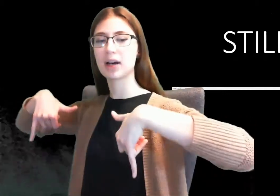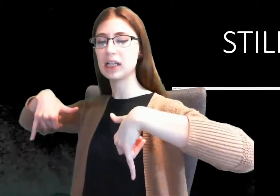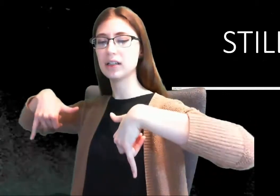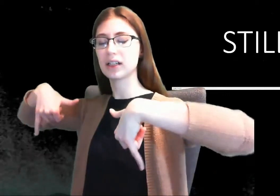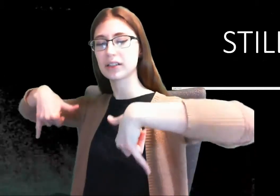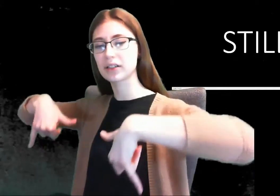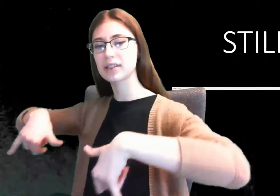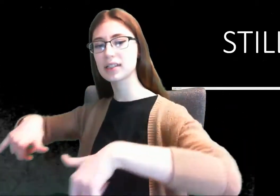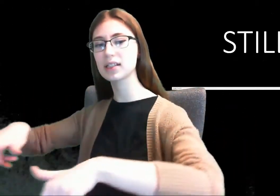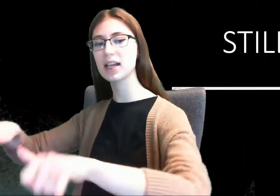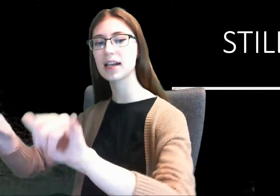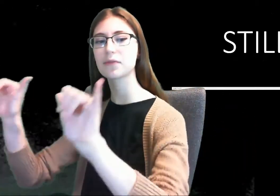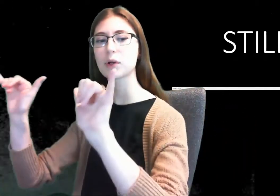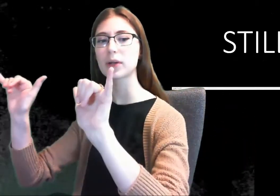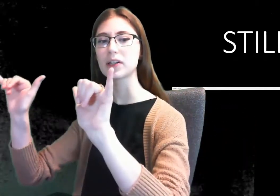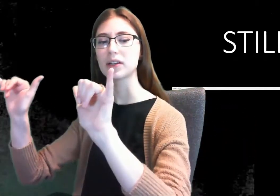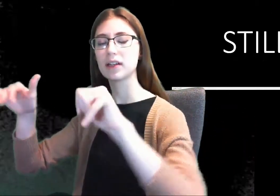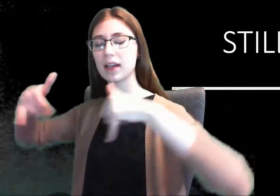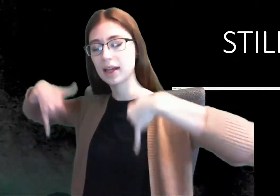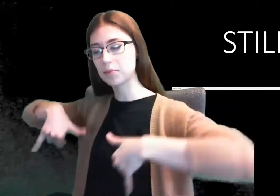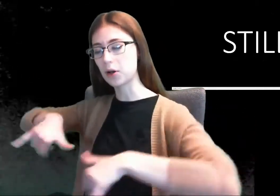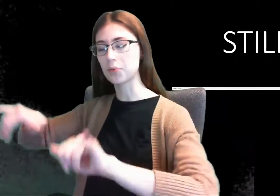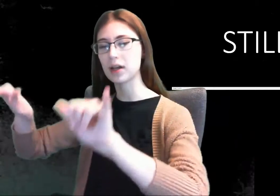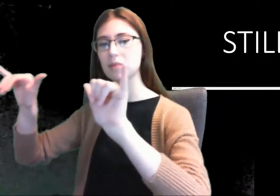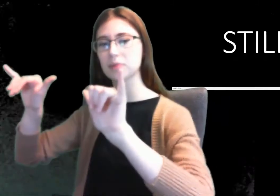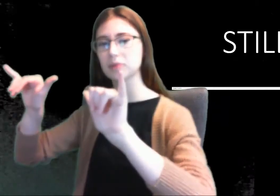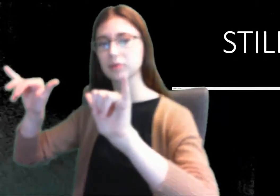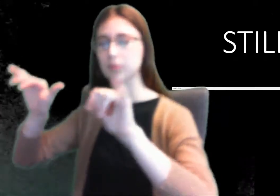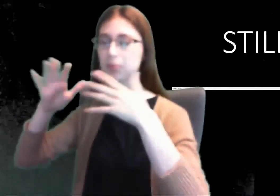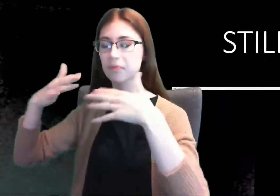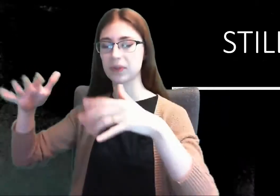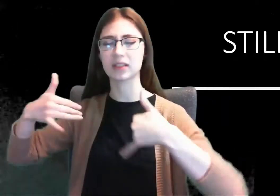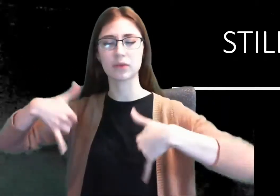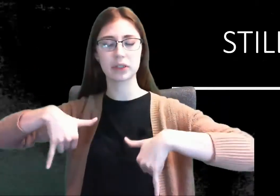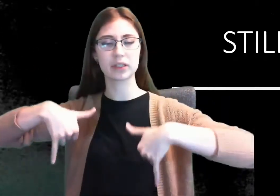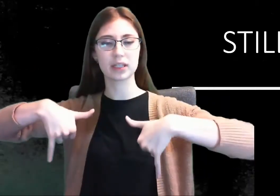body, and they're going to slide forward and palm up, palm facing forward. They like